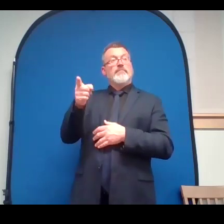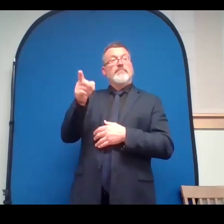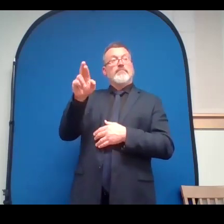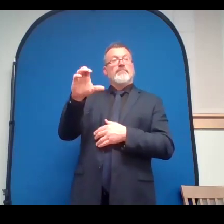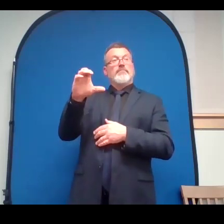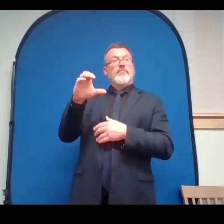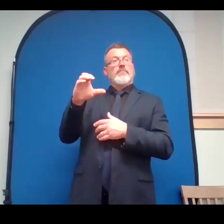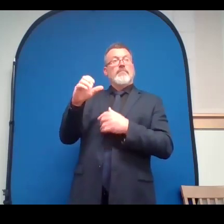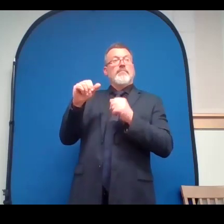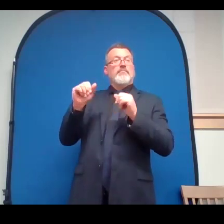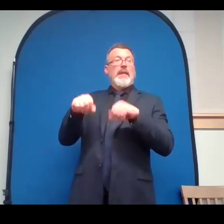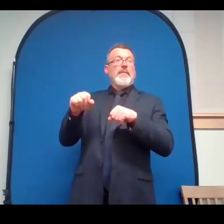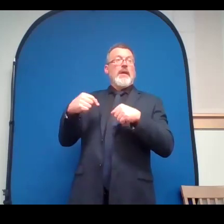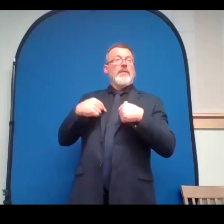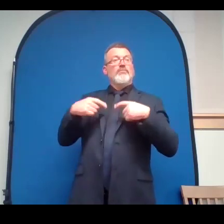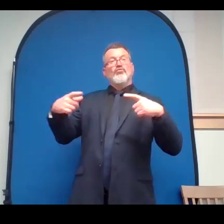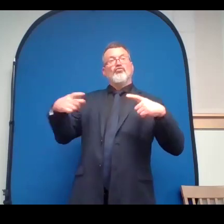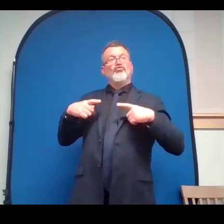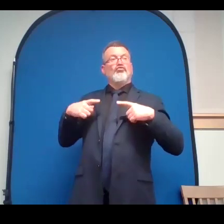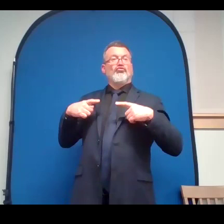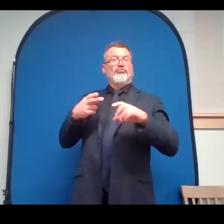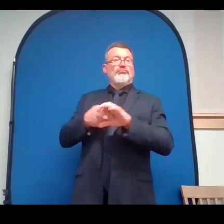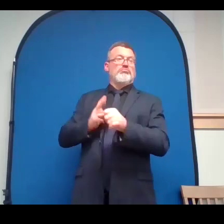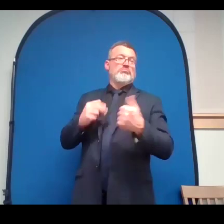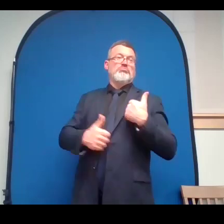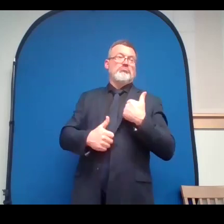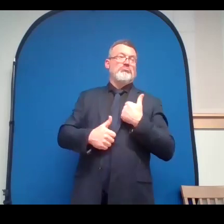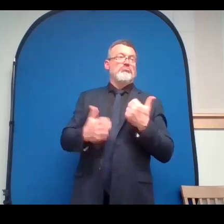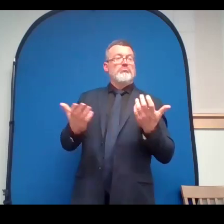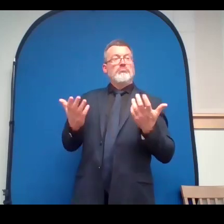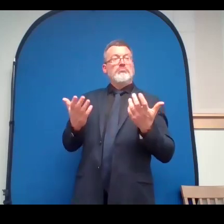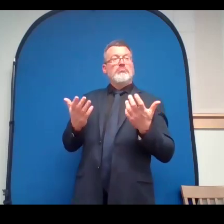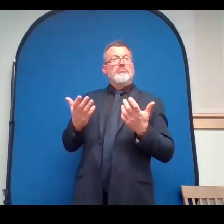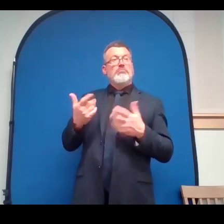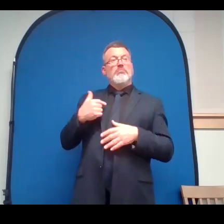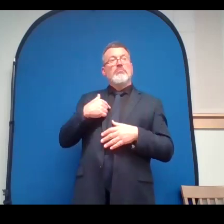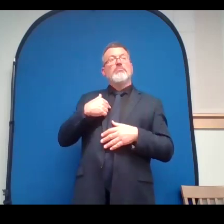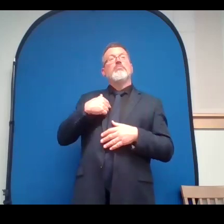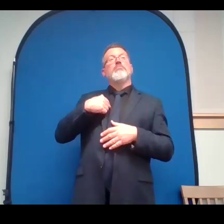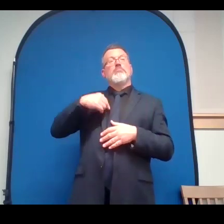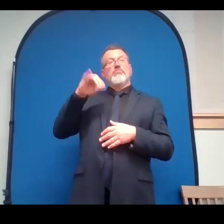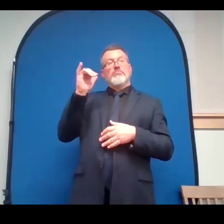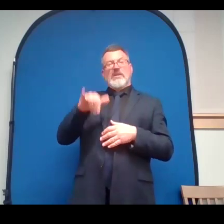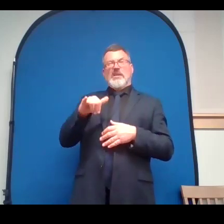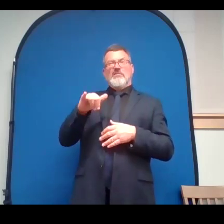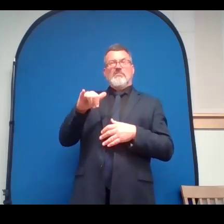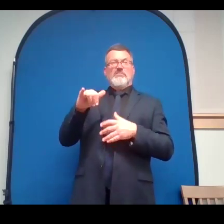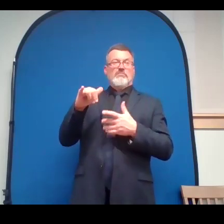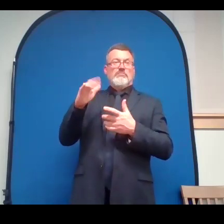retire, at which point I... the end of the conversation was stating that I would have his platoon